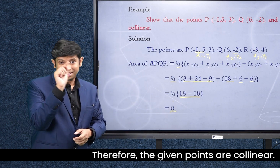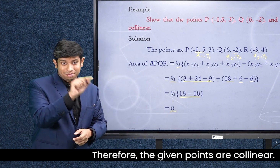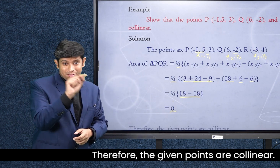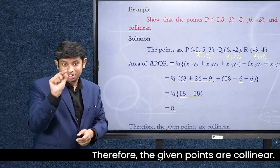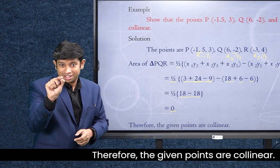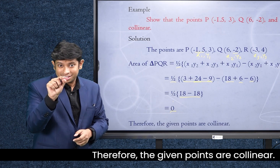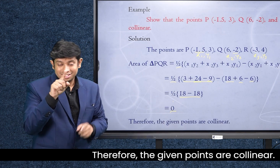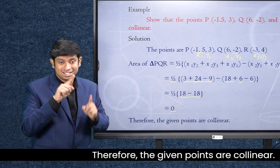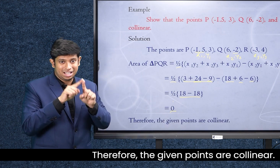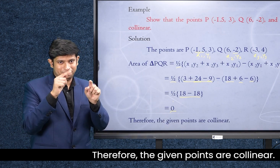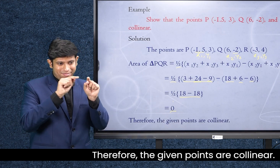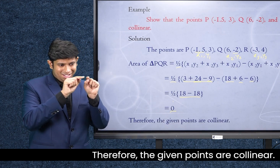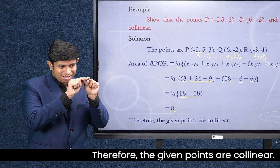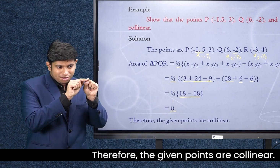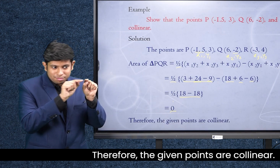Therefore, the given points are collinear.